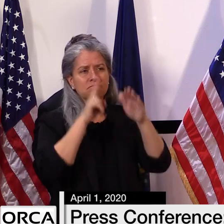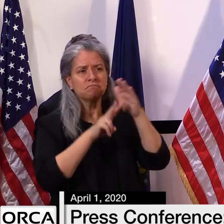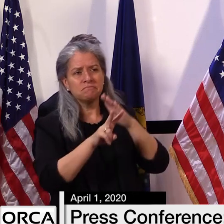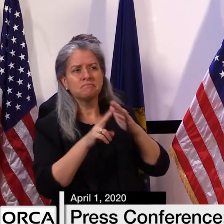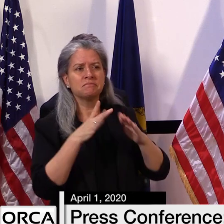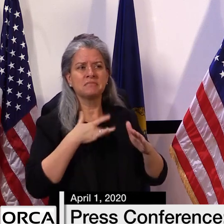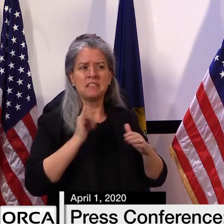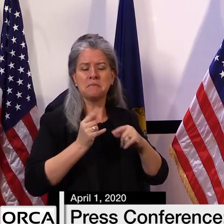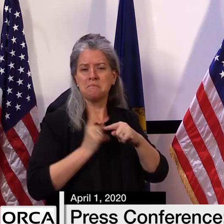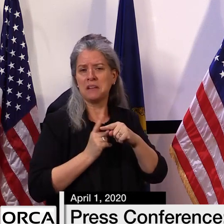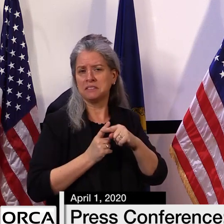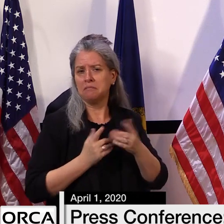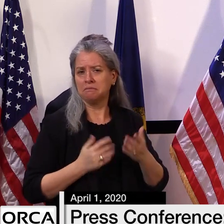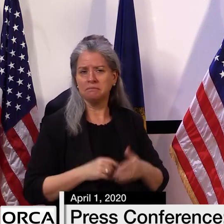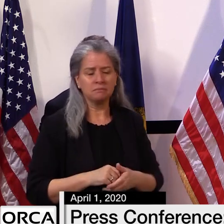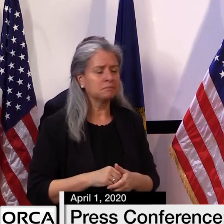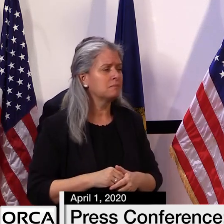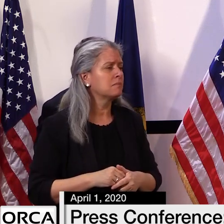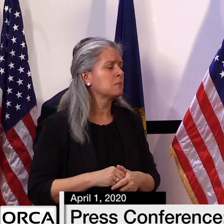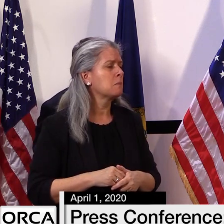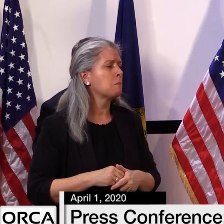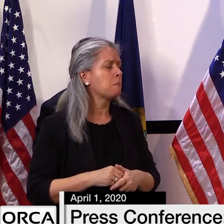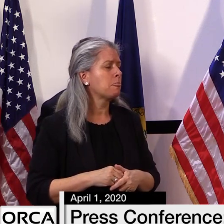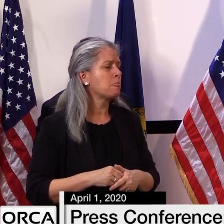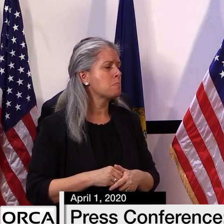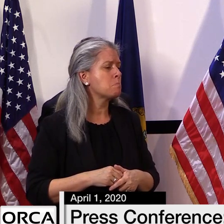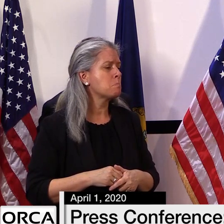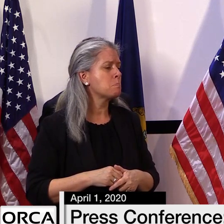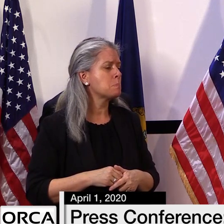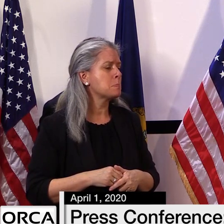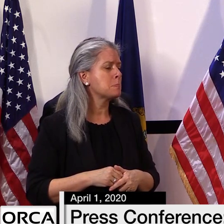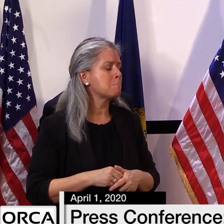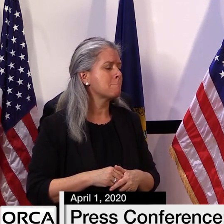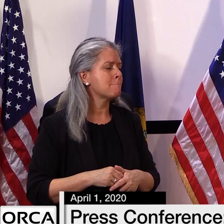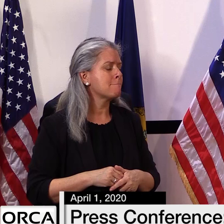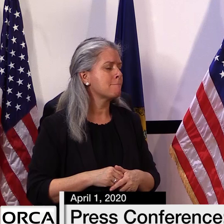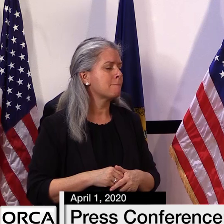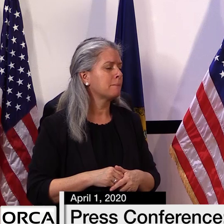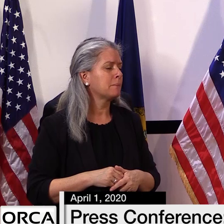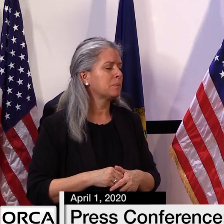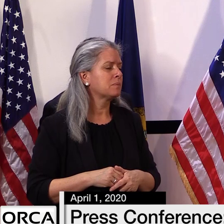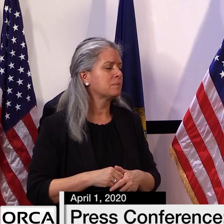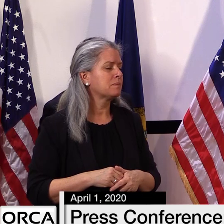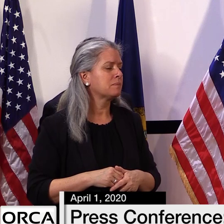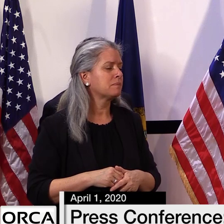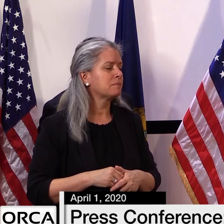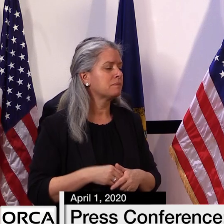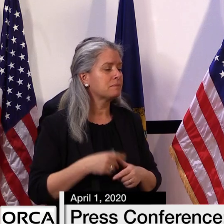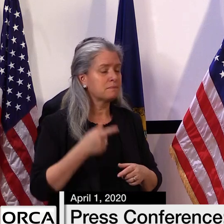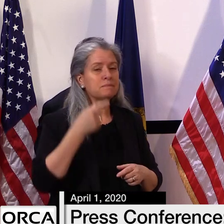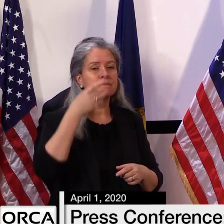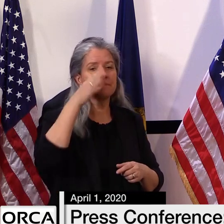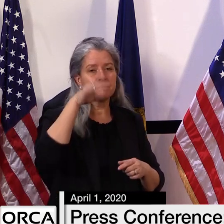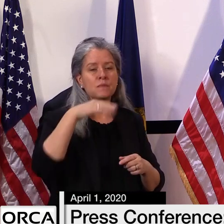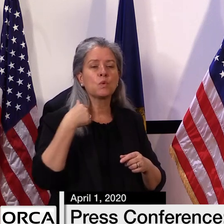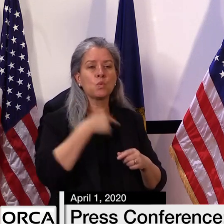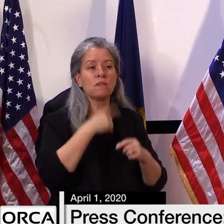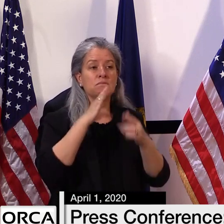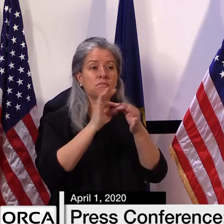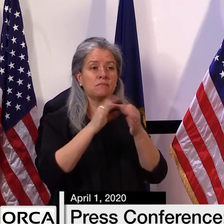thing. I think another good thing is that though we've mentioned a number of facilities that have had